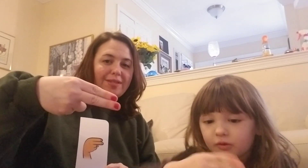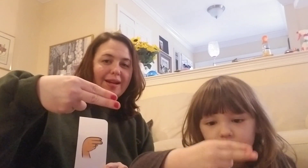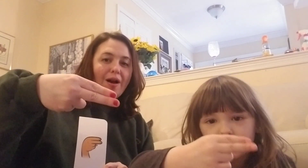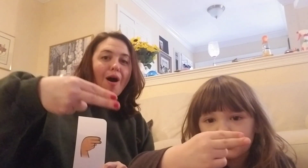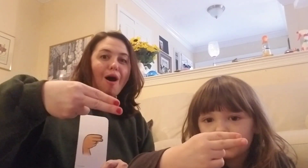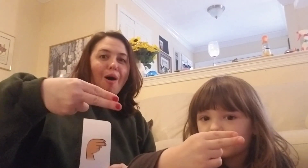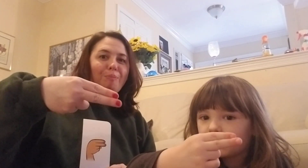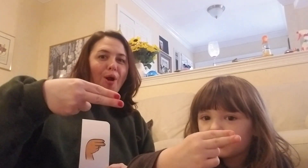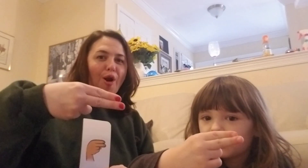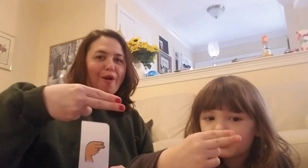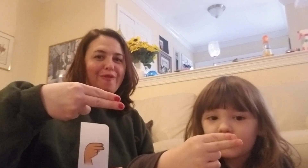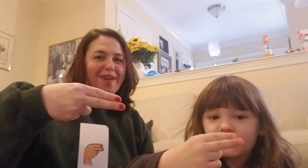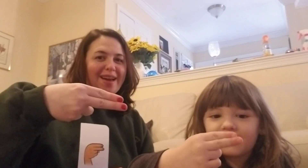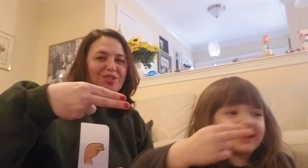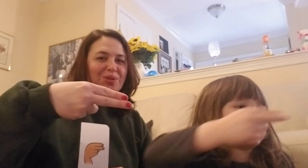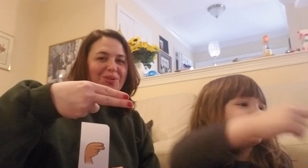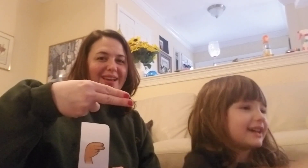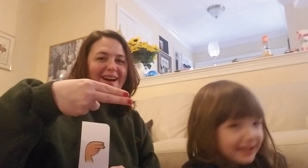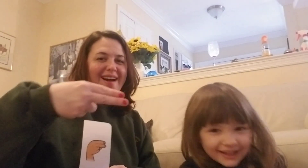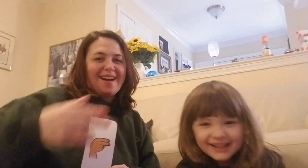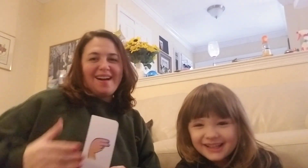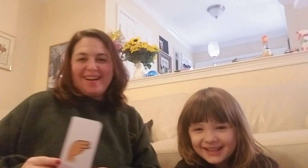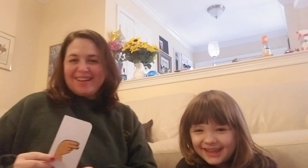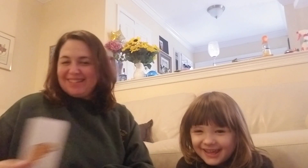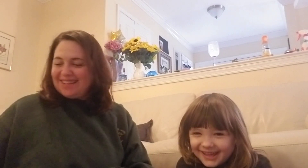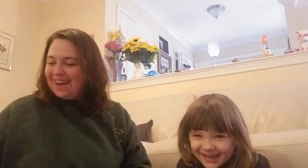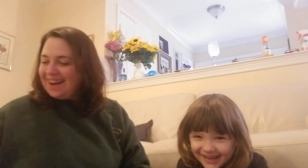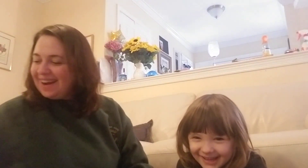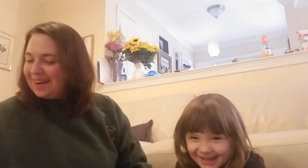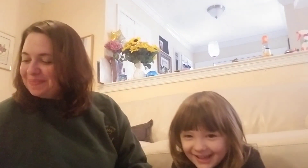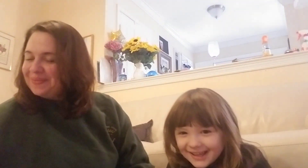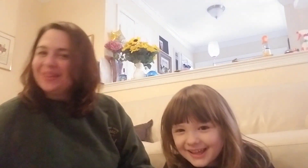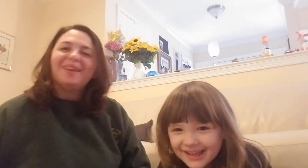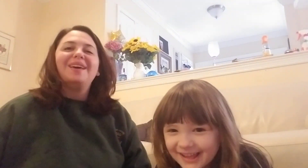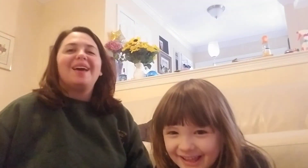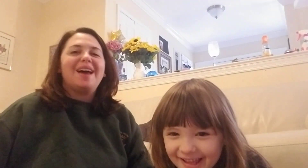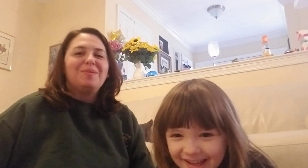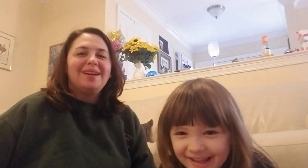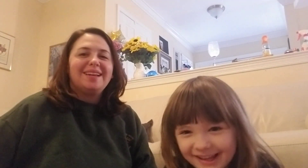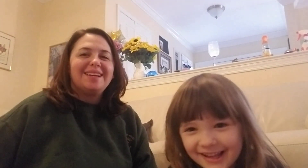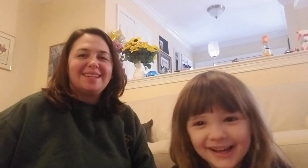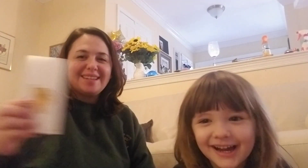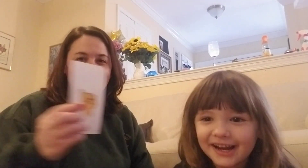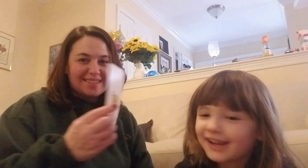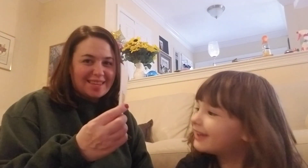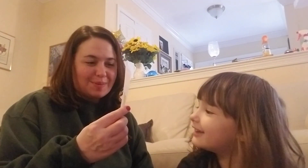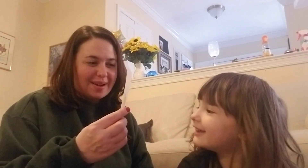side. Perfect, Julia. Good job. And what is this